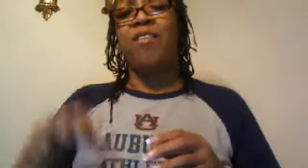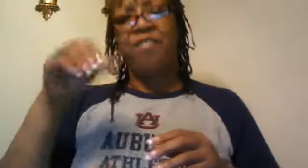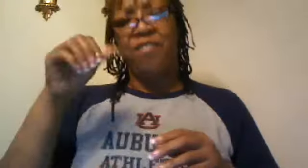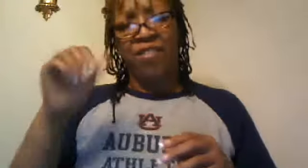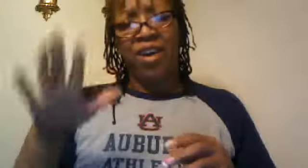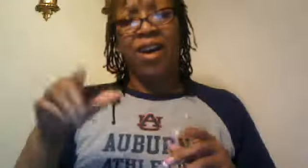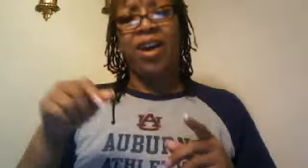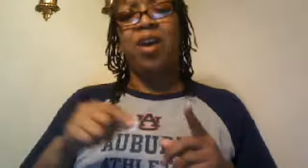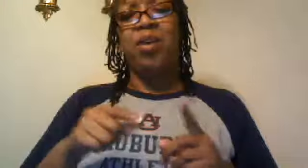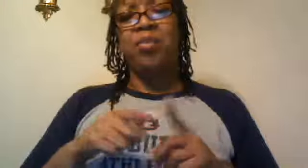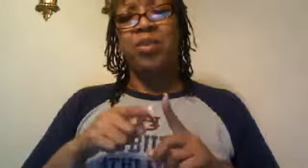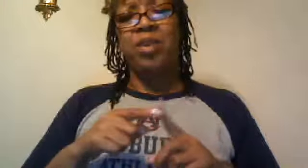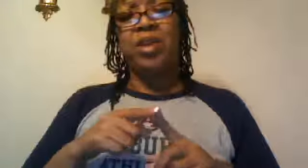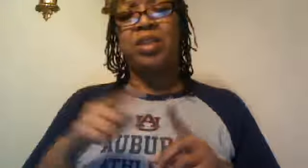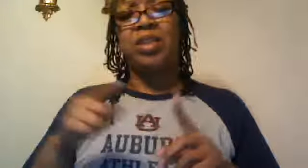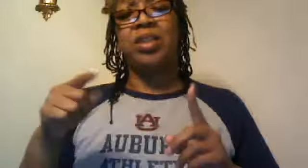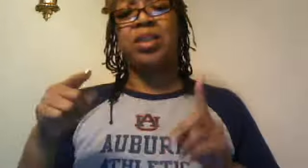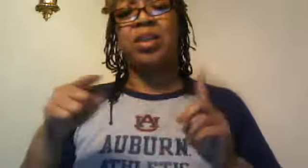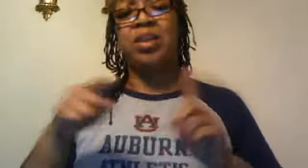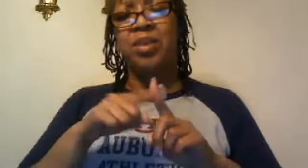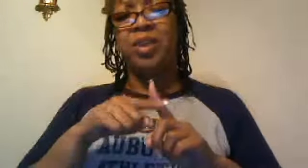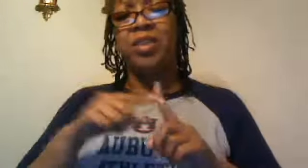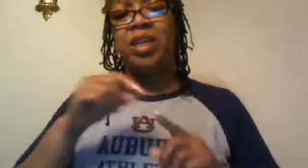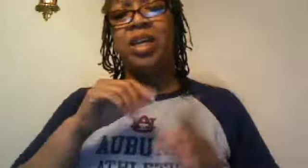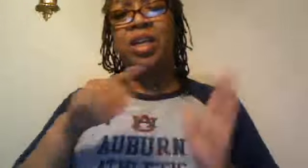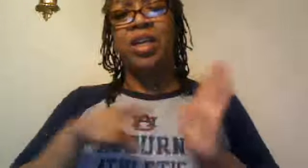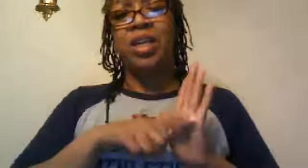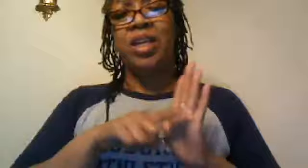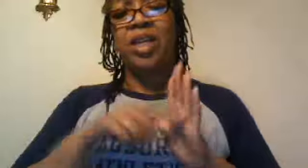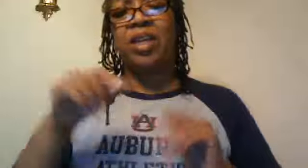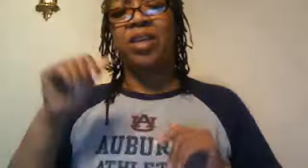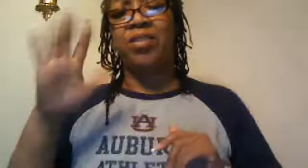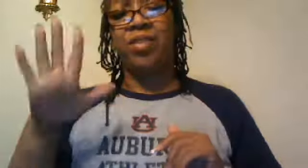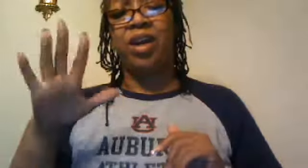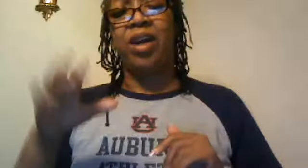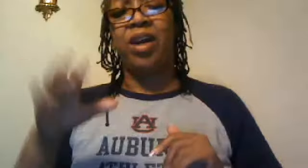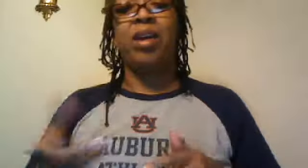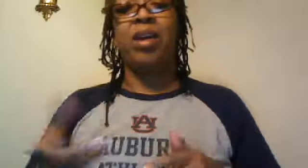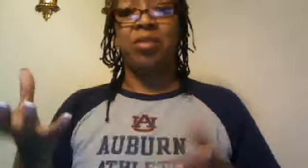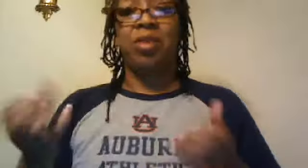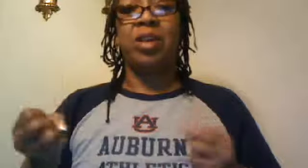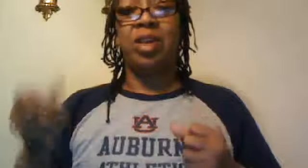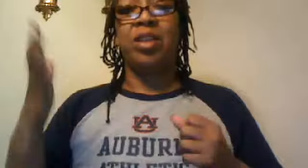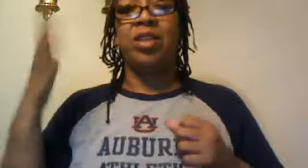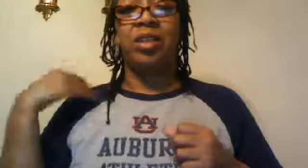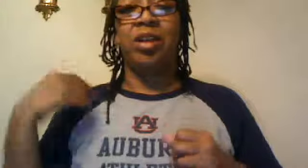inverse of 5, you can just view this as another way of 5 minus 5. And if you have 5 of something